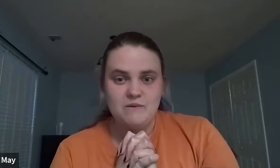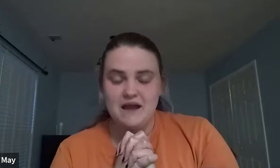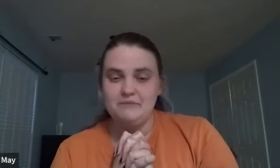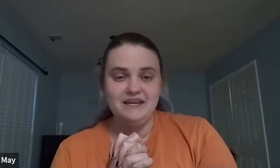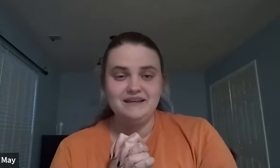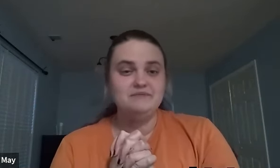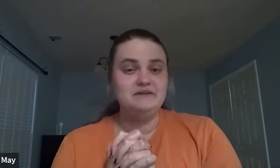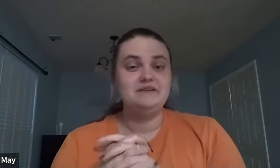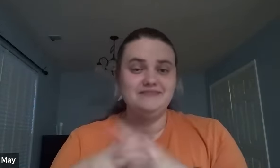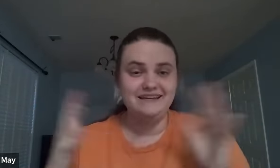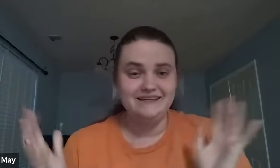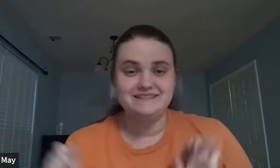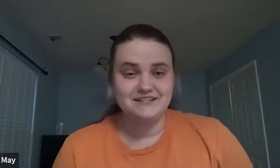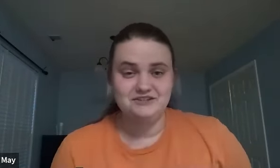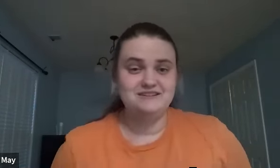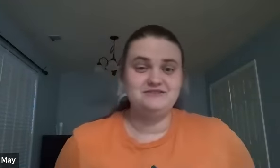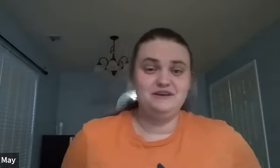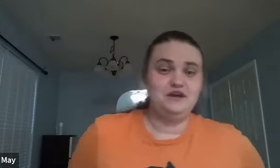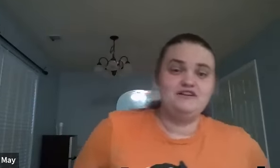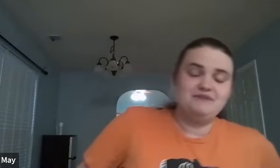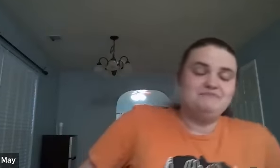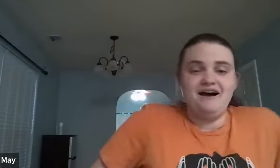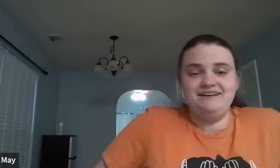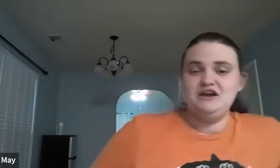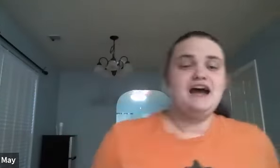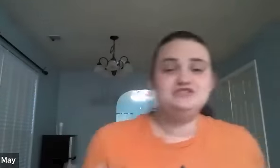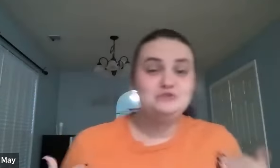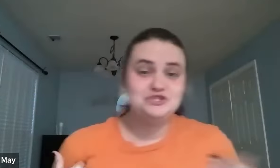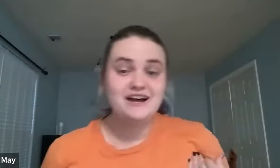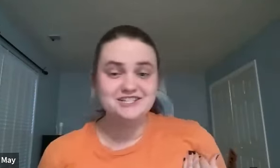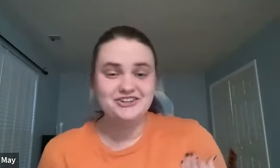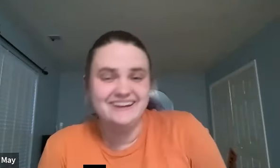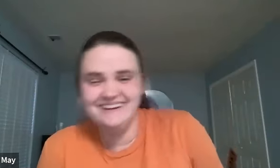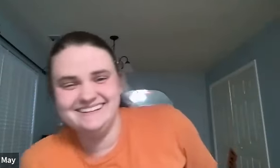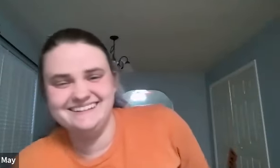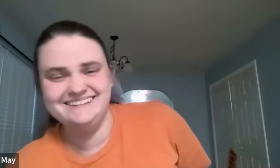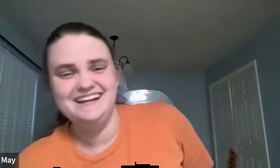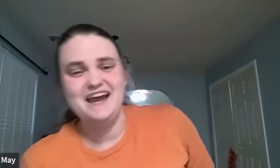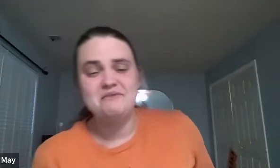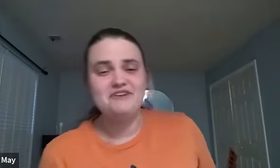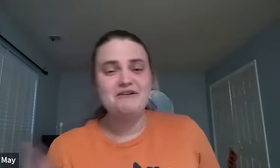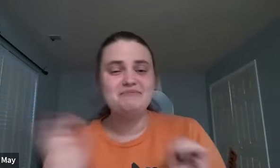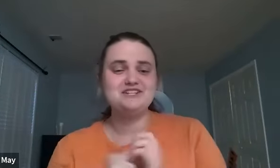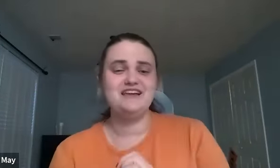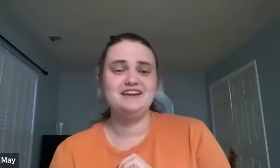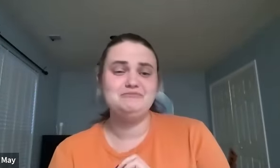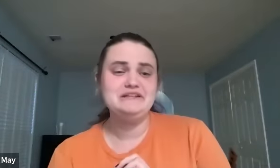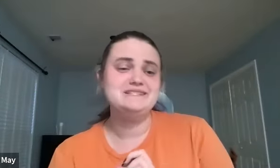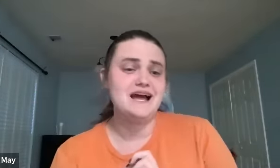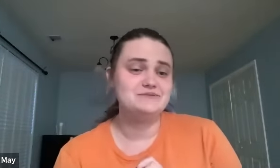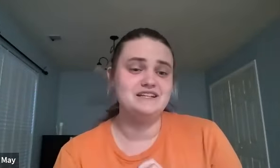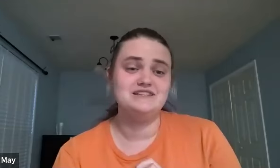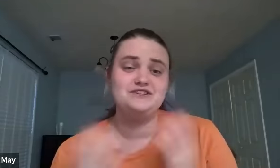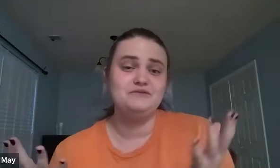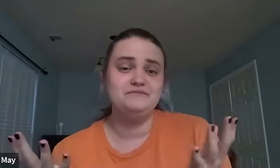I mean, it can be literally any signs you guys are thinking of. I don't judge. I'm very much like, please ask me, because if you don't